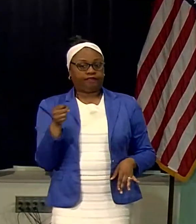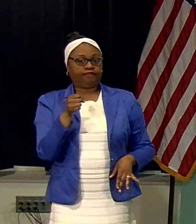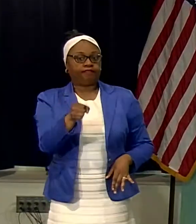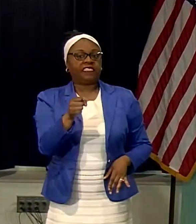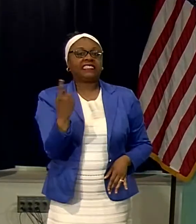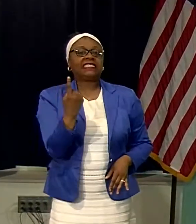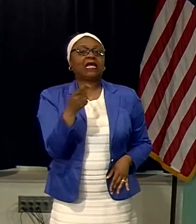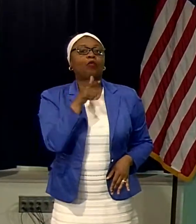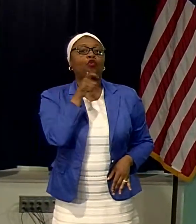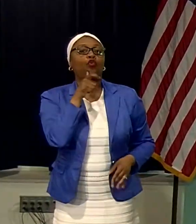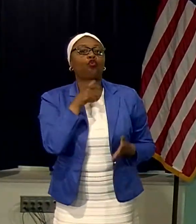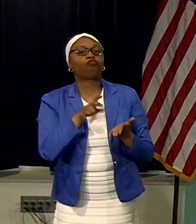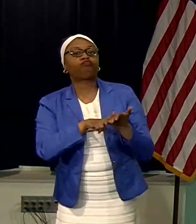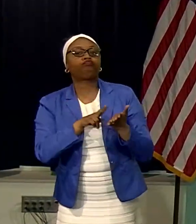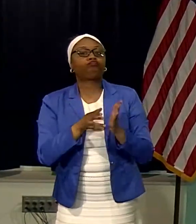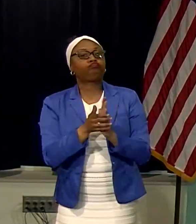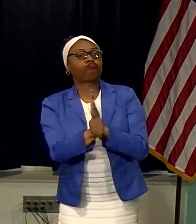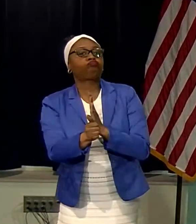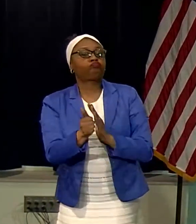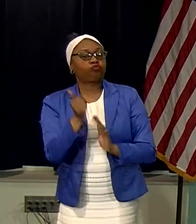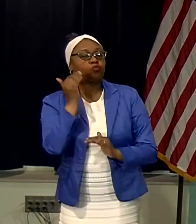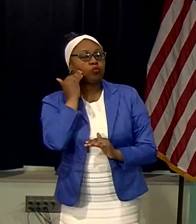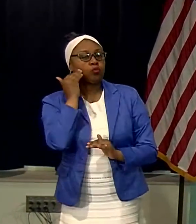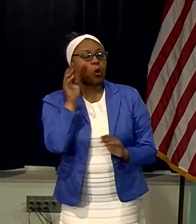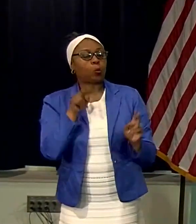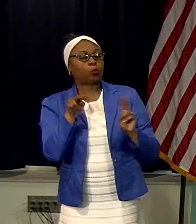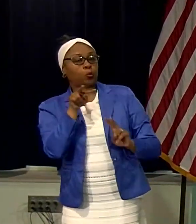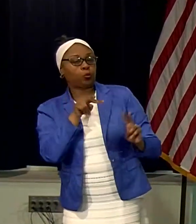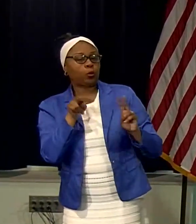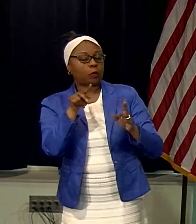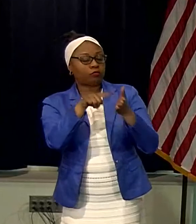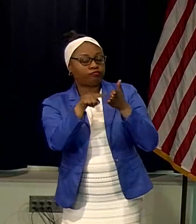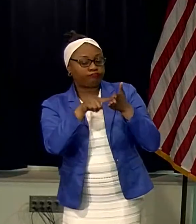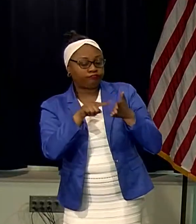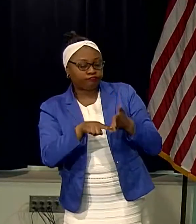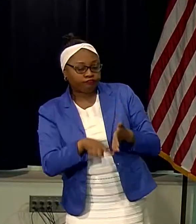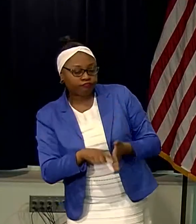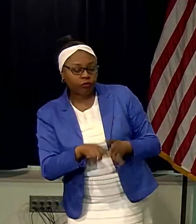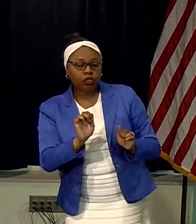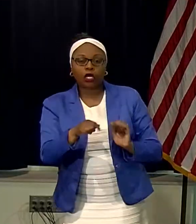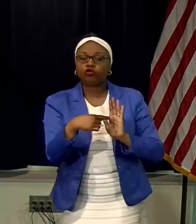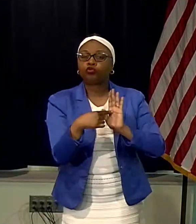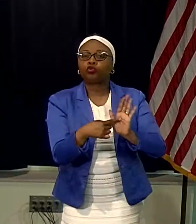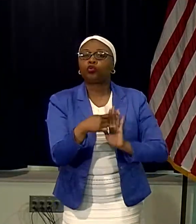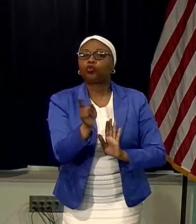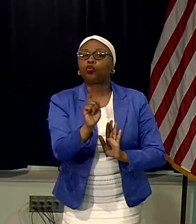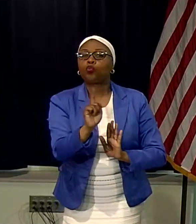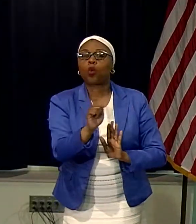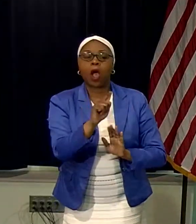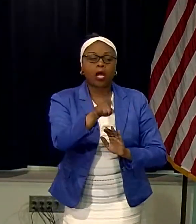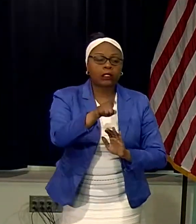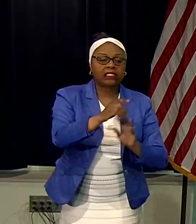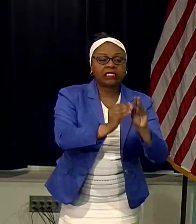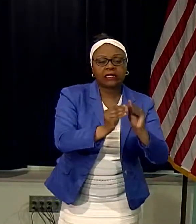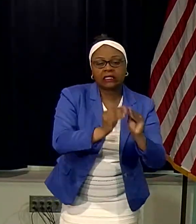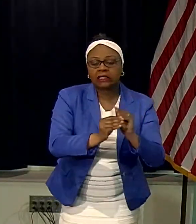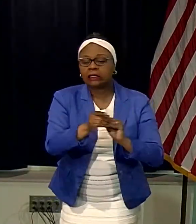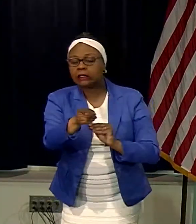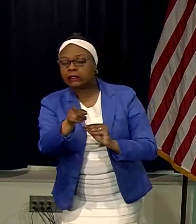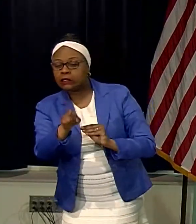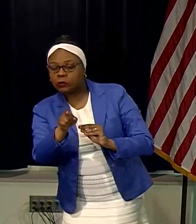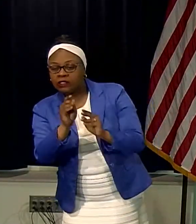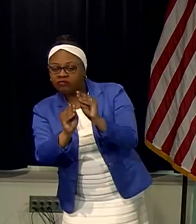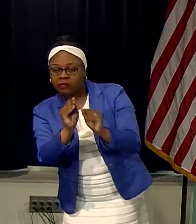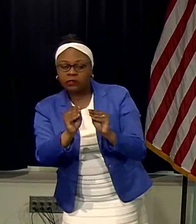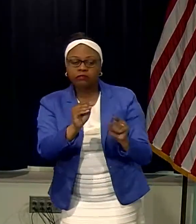someone within that type of work, that nature of work, that may be able to point out areas within a home that need repairs that may not be visible to